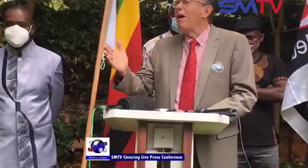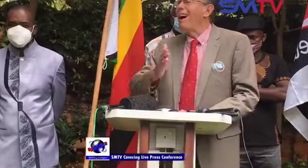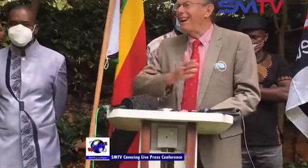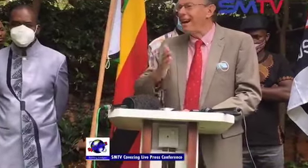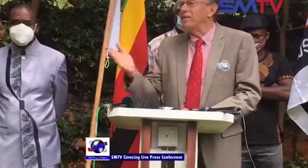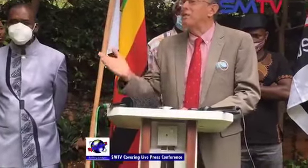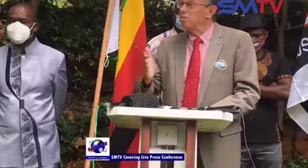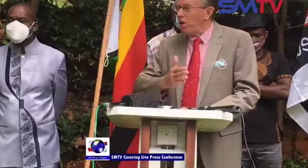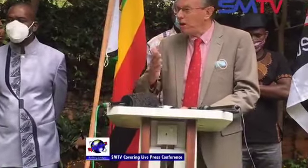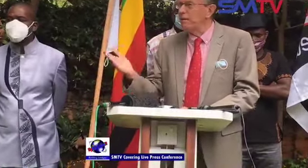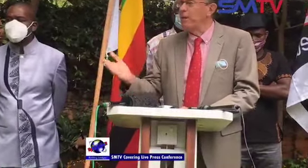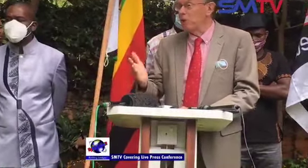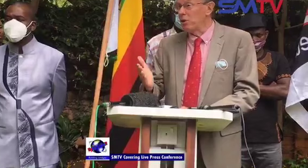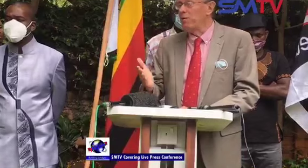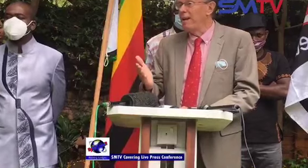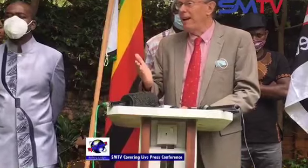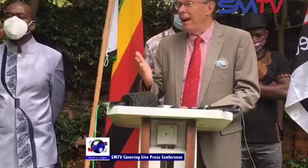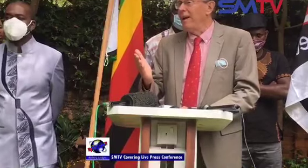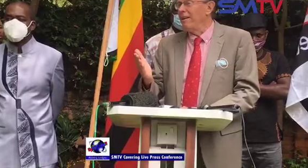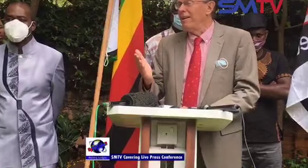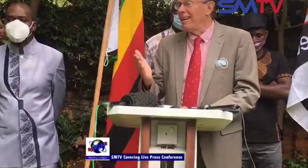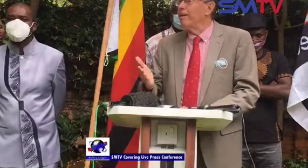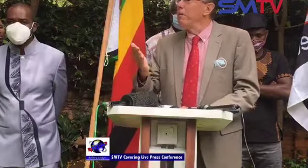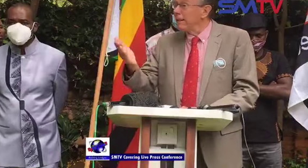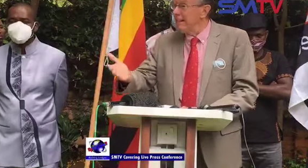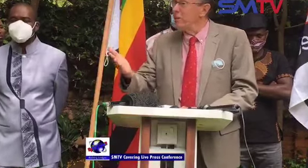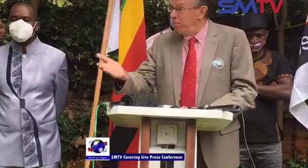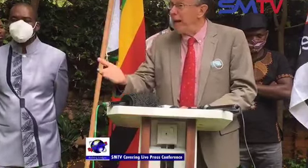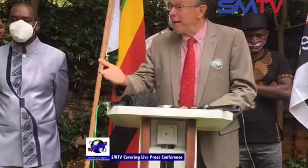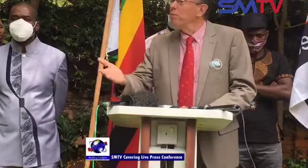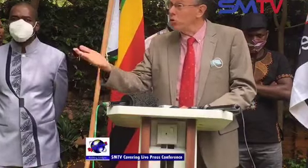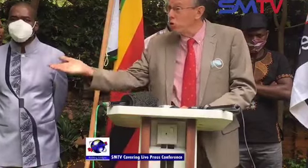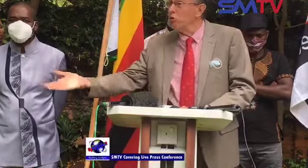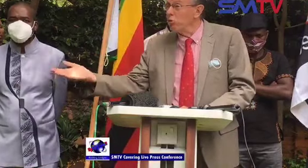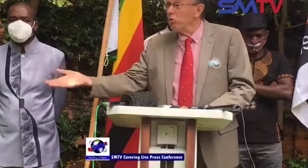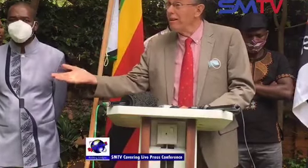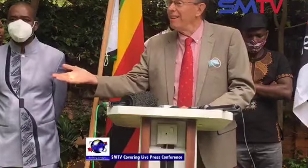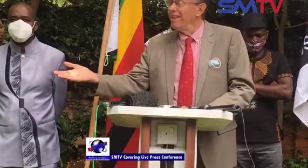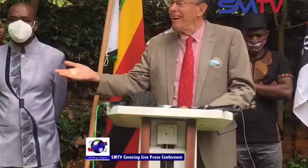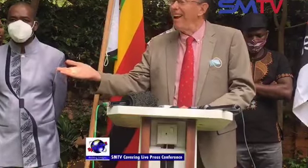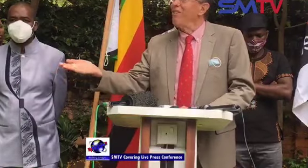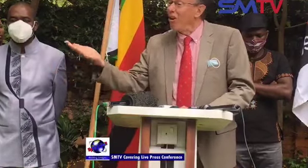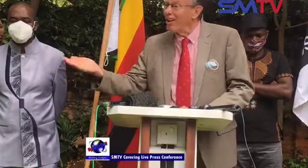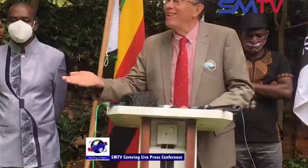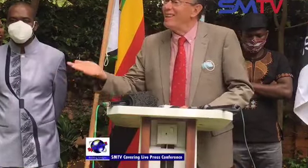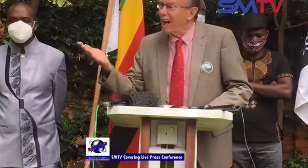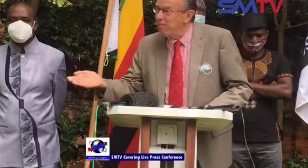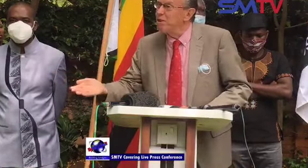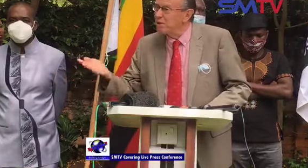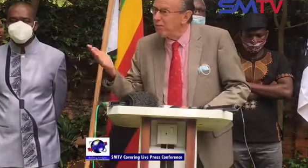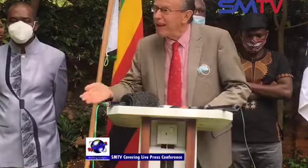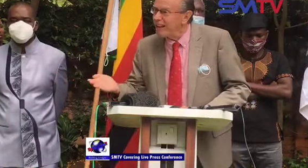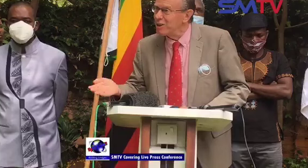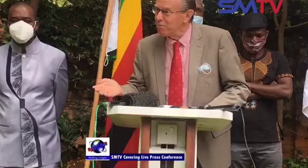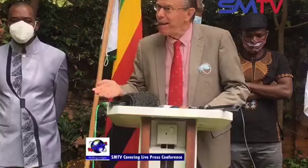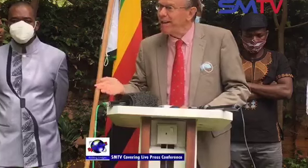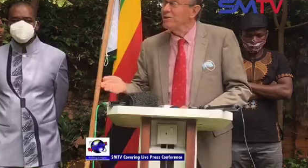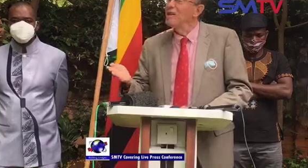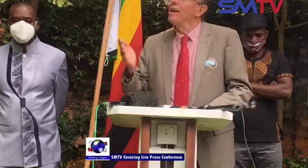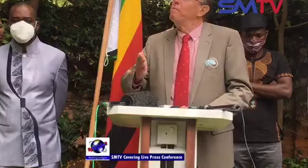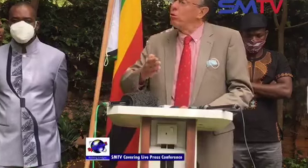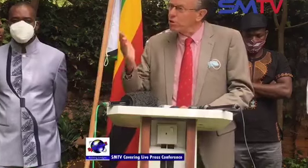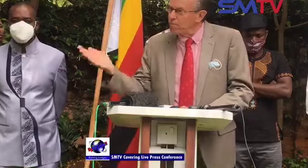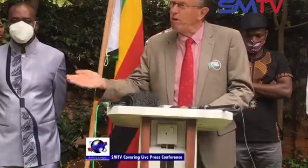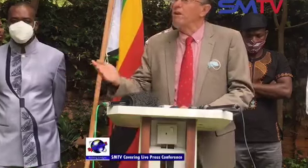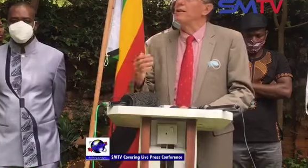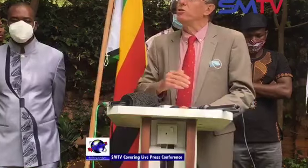long hiatus, partly because of our inability to pay them due to, ironically, government's failure to pay us,